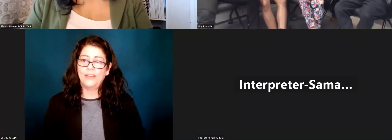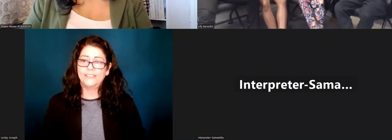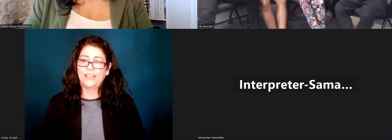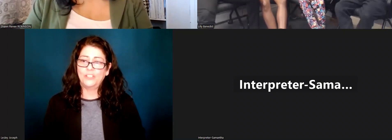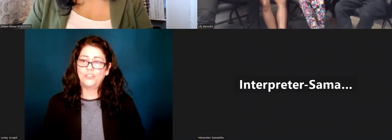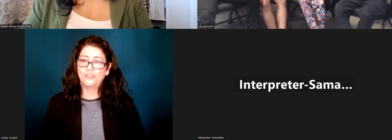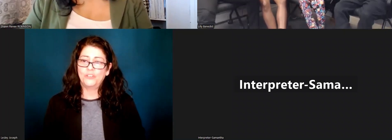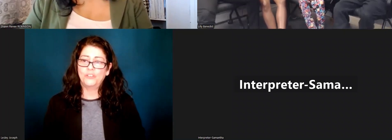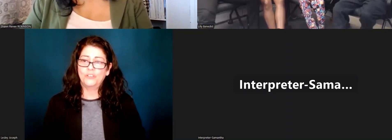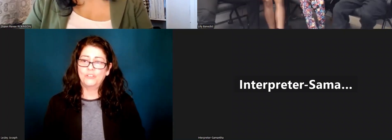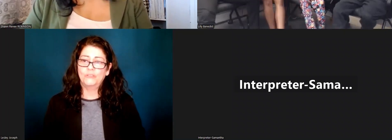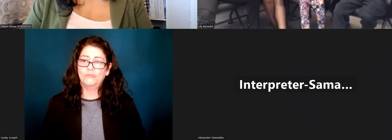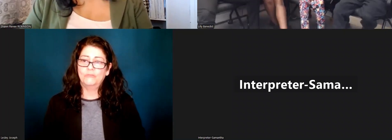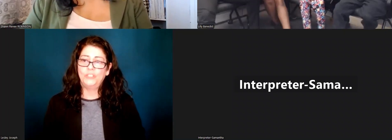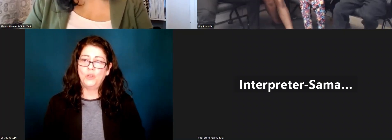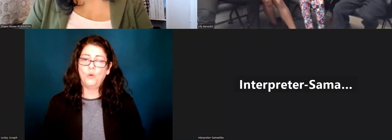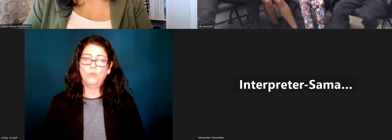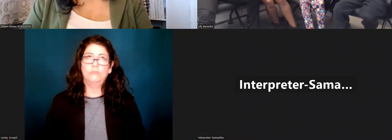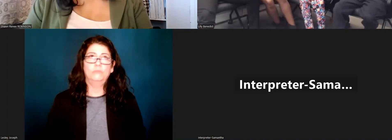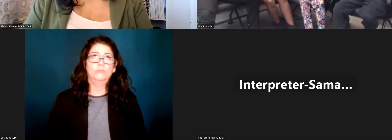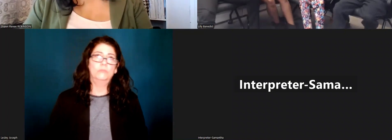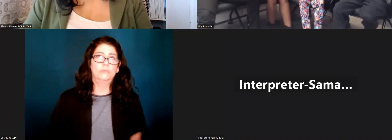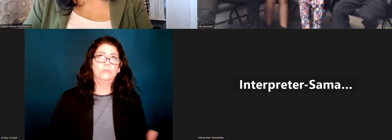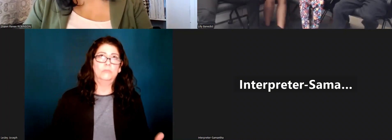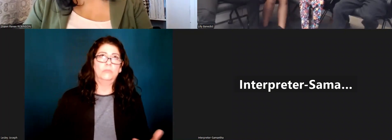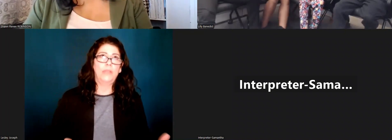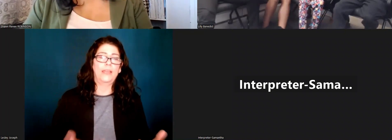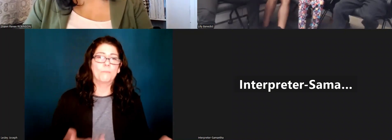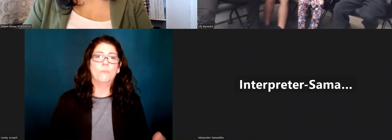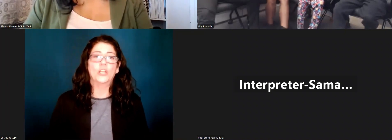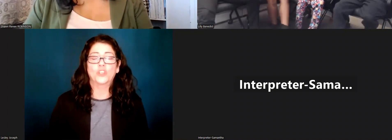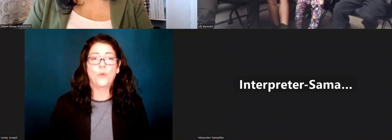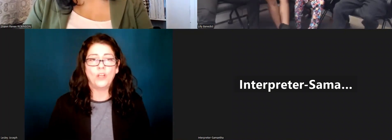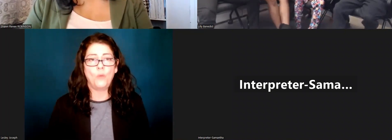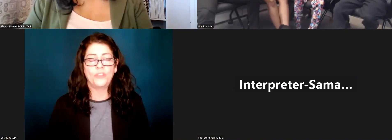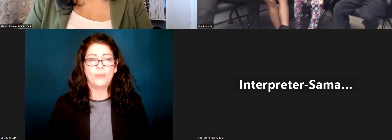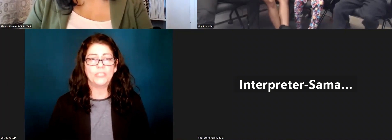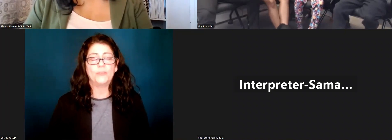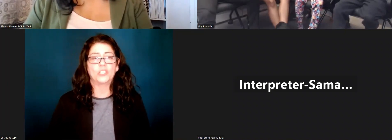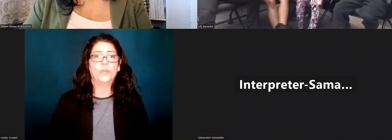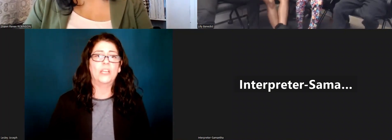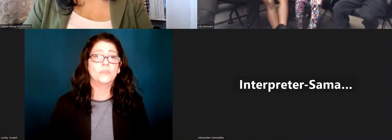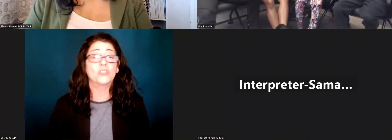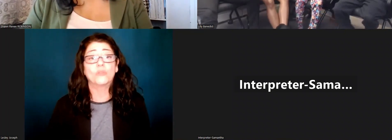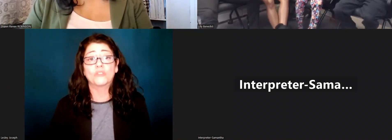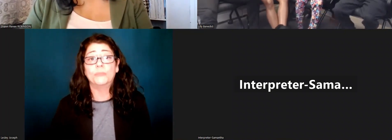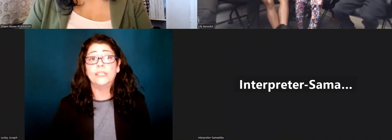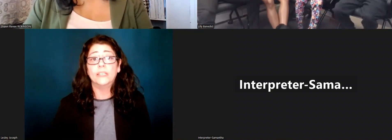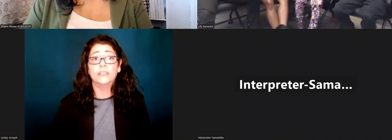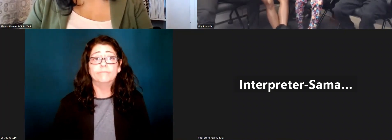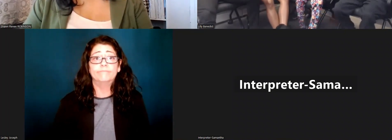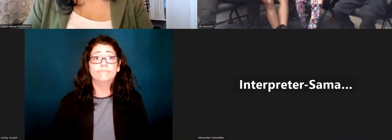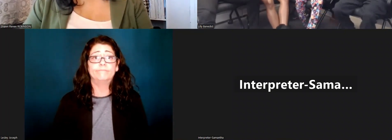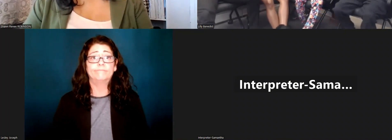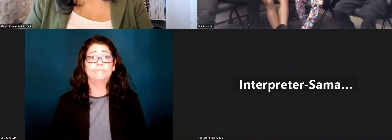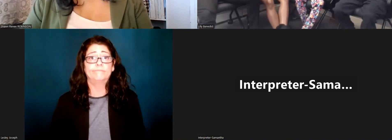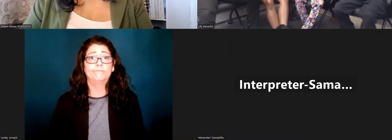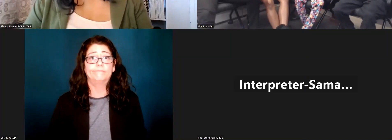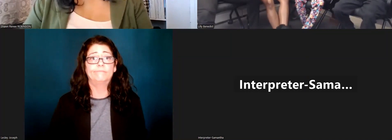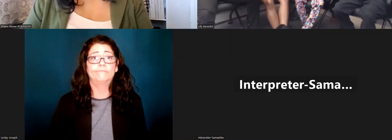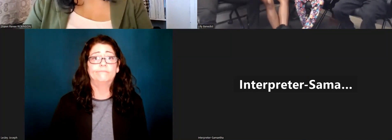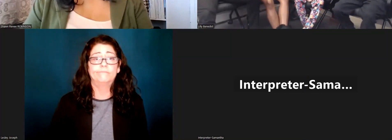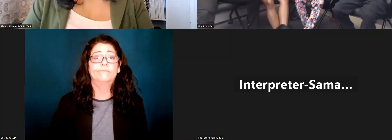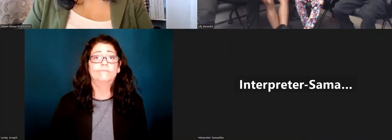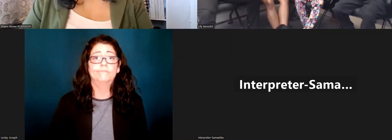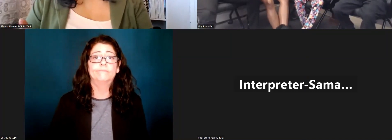I'm not exactly sure, you know, like much going on with them, especially when it comes to social media.